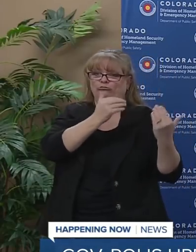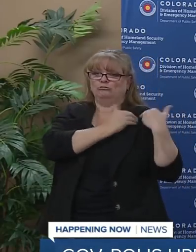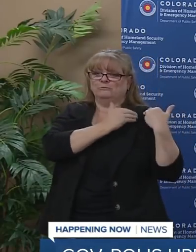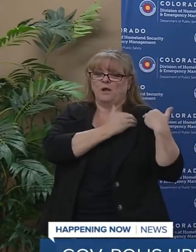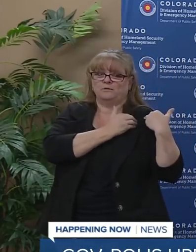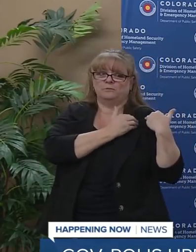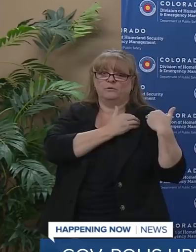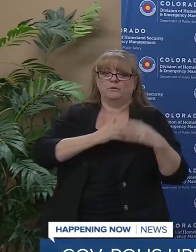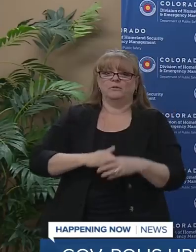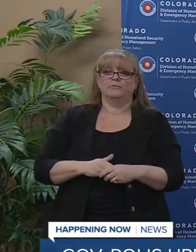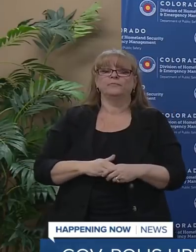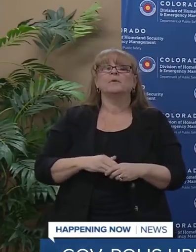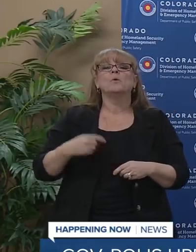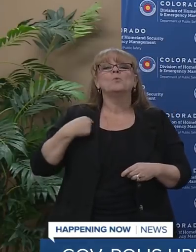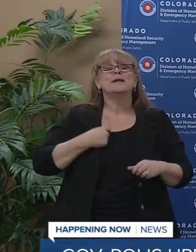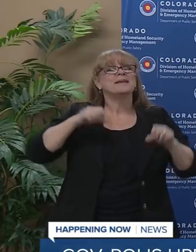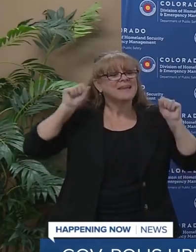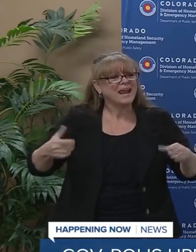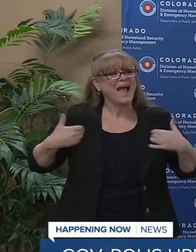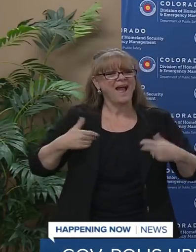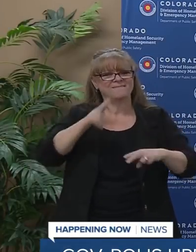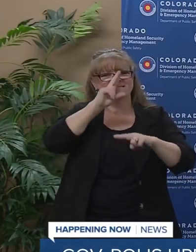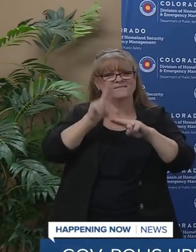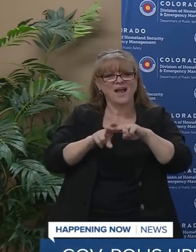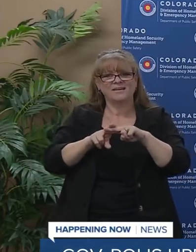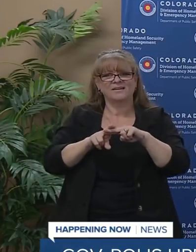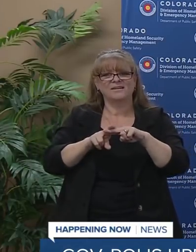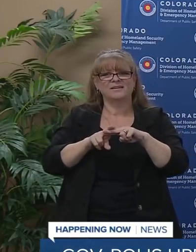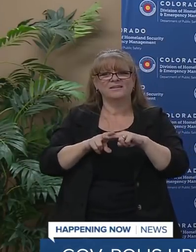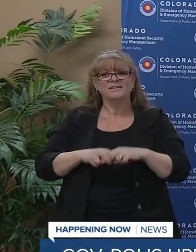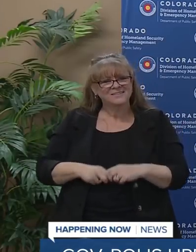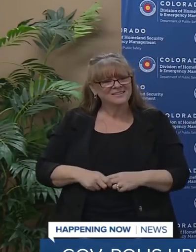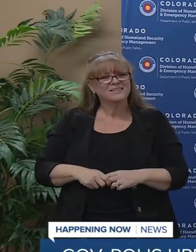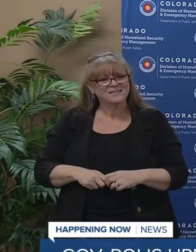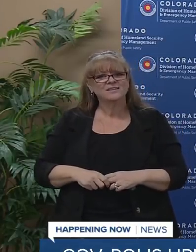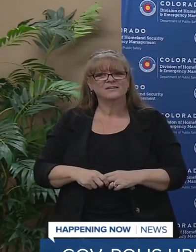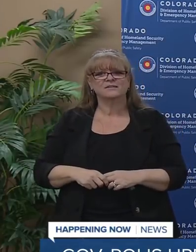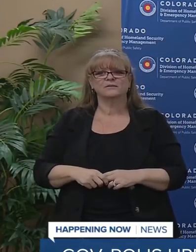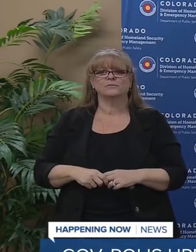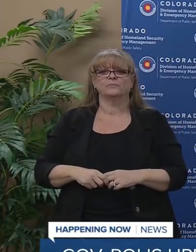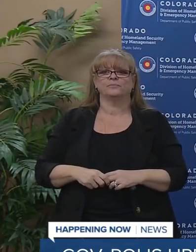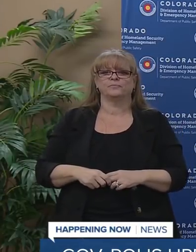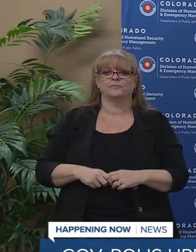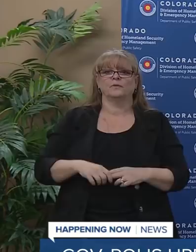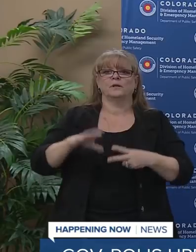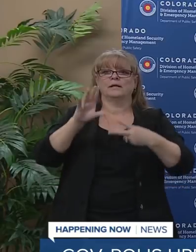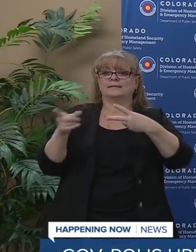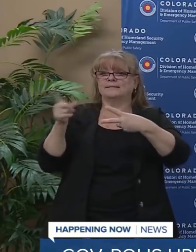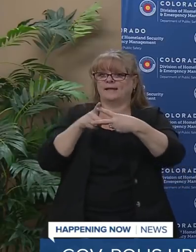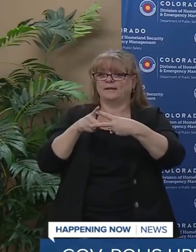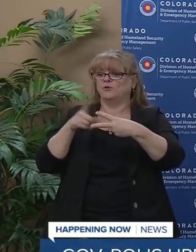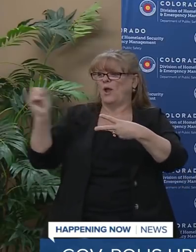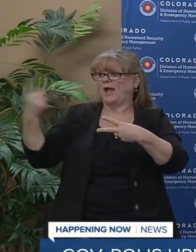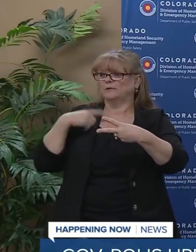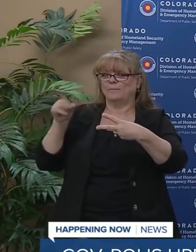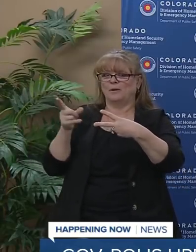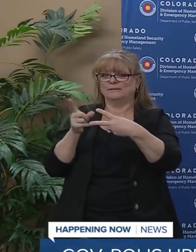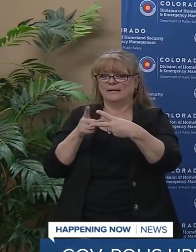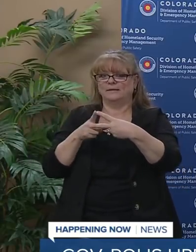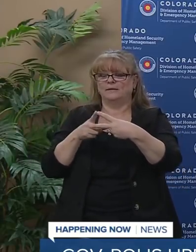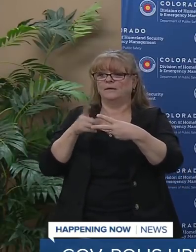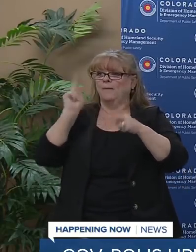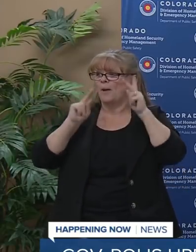as we can, given these very difficult circumstances. You asked about the number of people being hospitalized. We